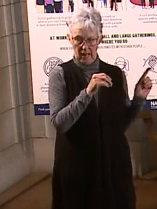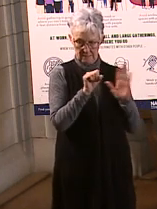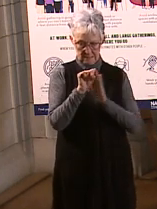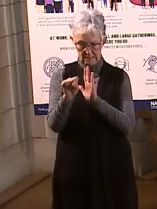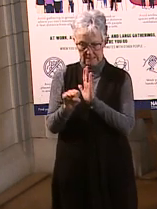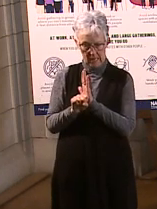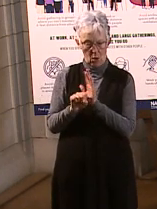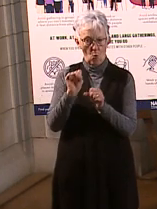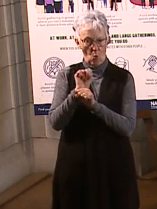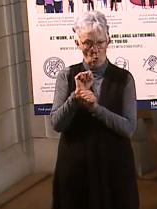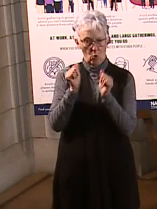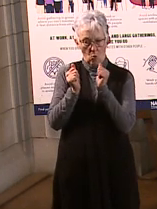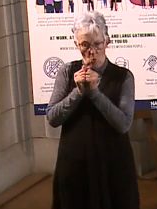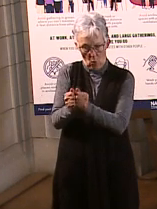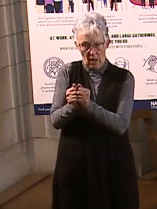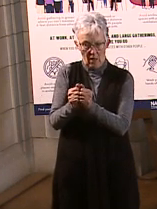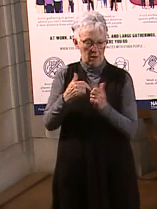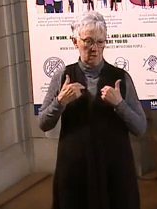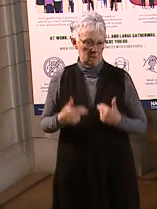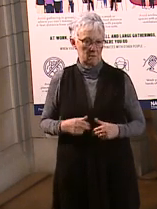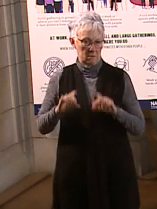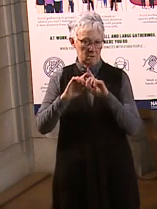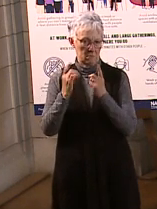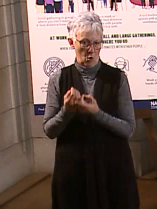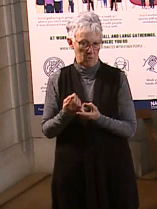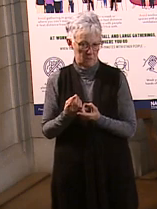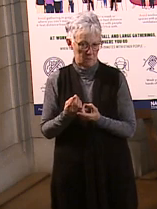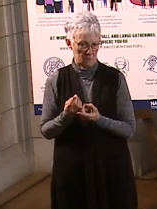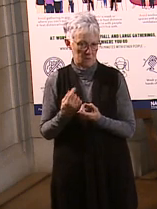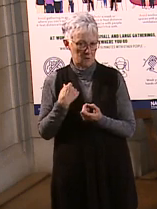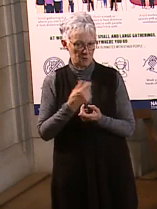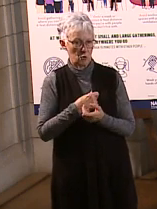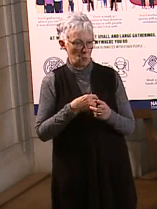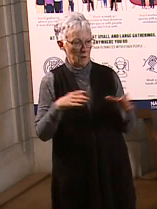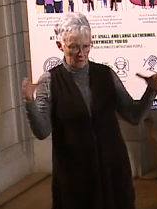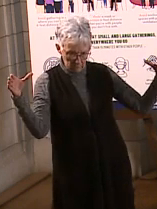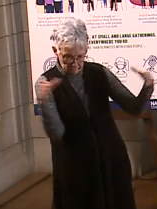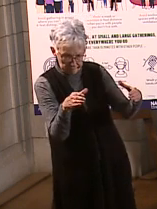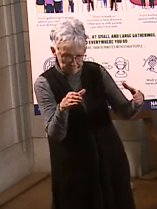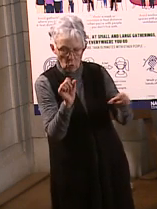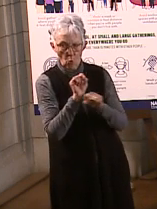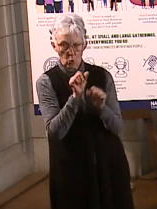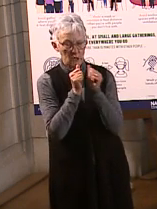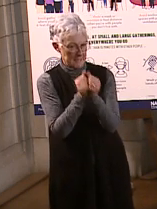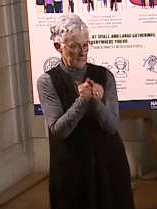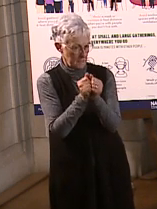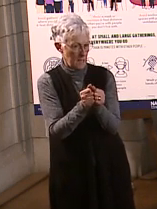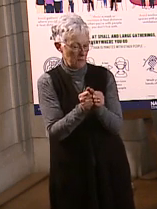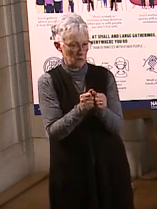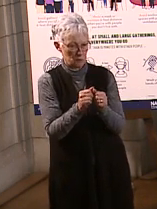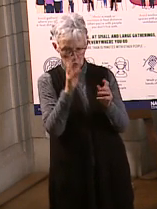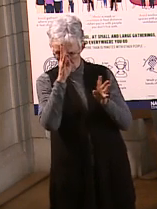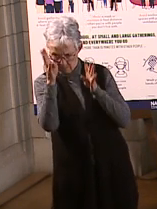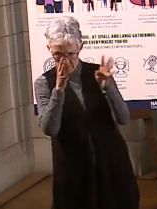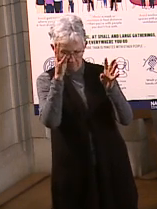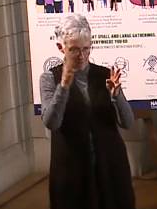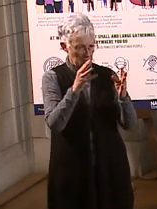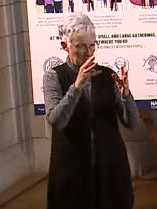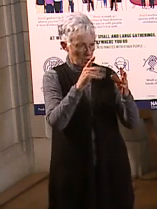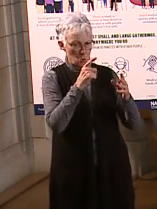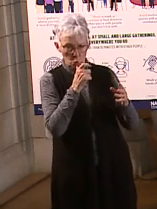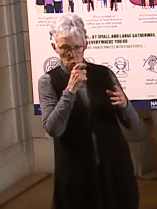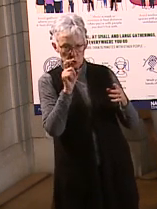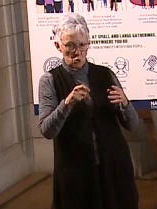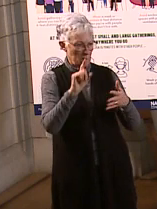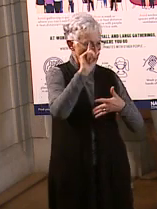but we work with our public health officials here at the state to be able to put together those lists and then give that guidance